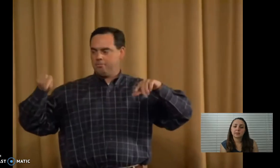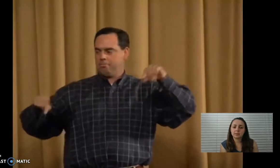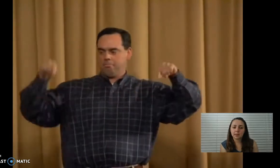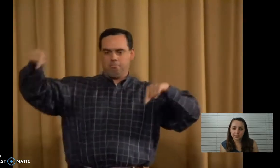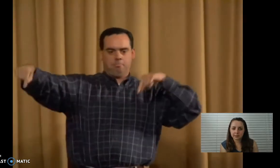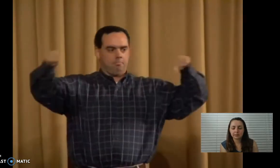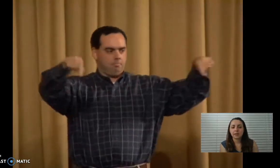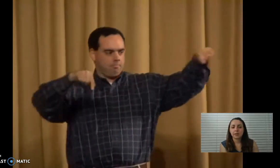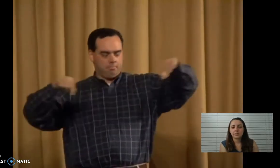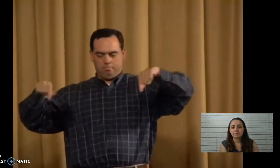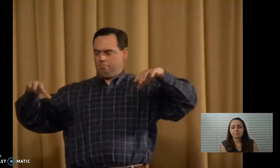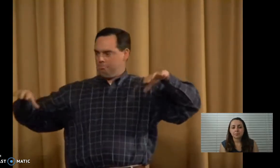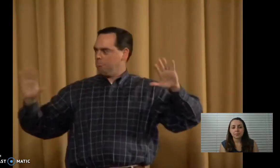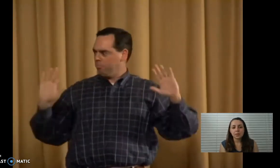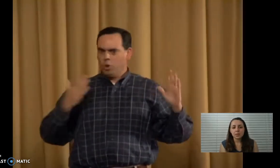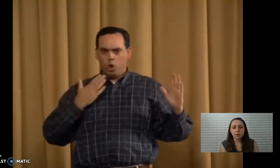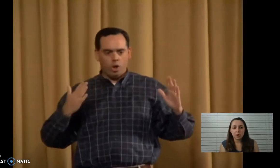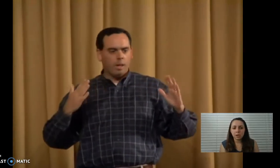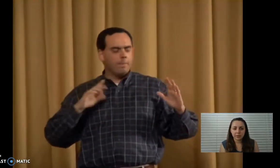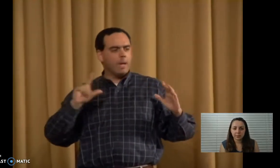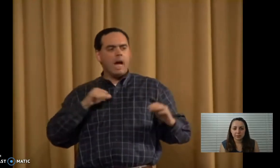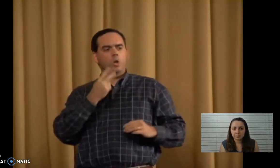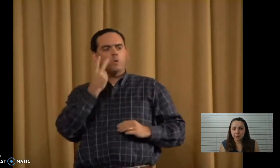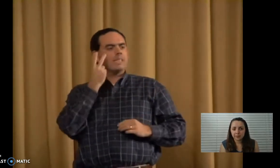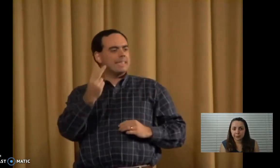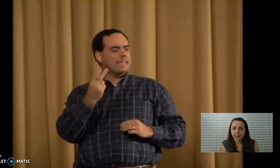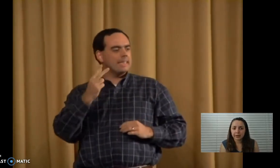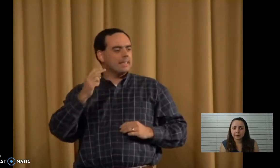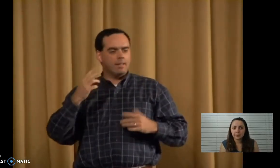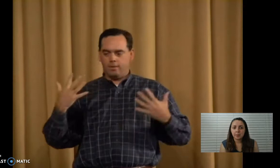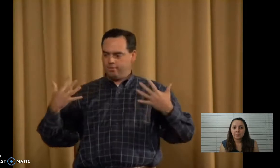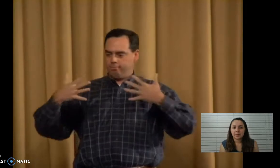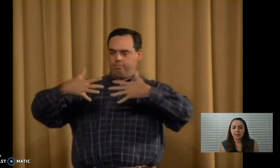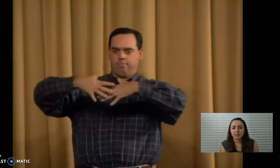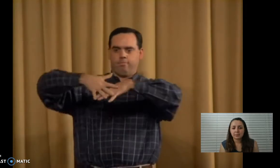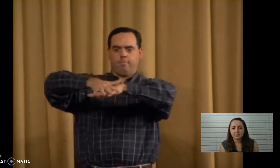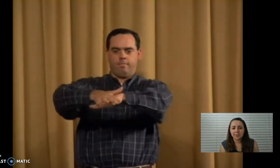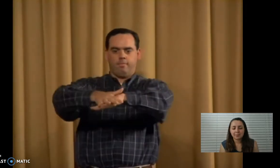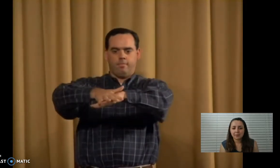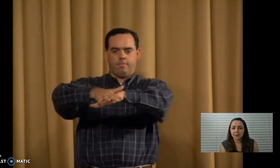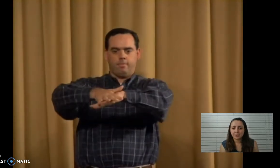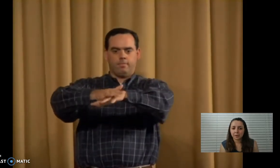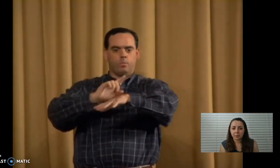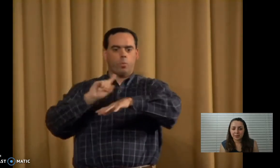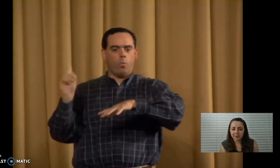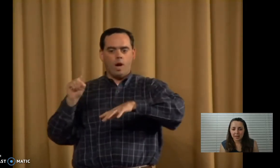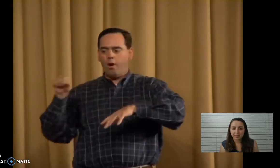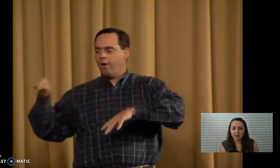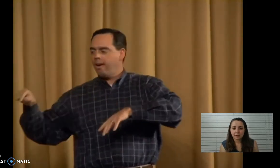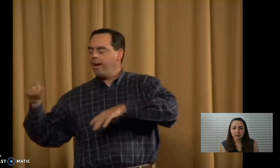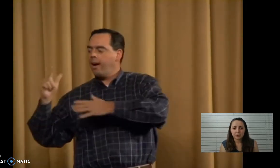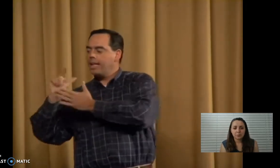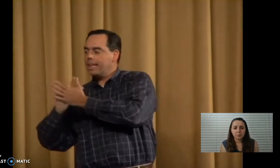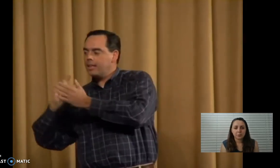study science. You know, all of them, it's perfectly great, but I don't see them ever meshing or working